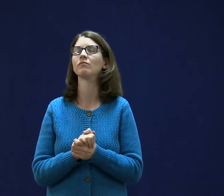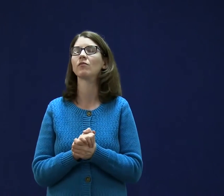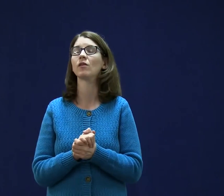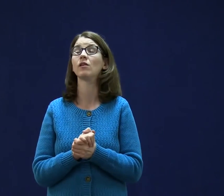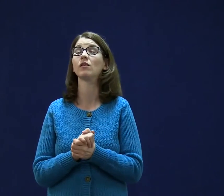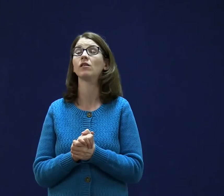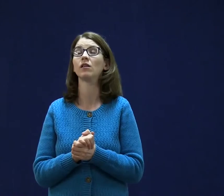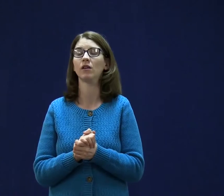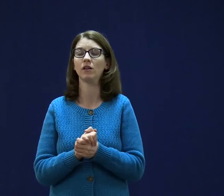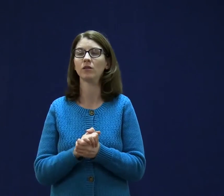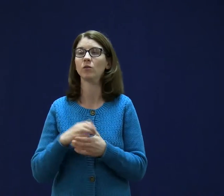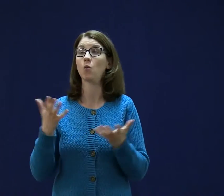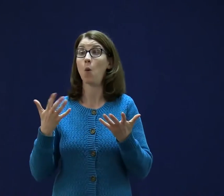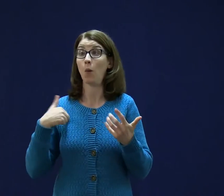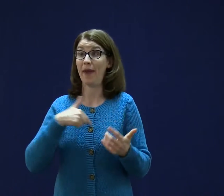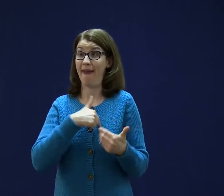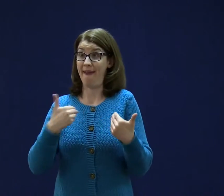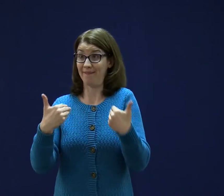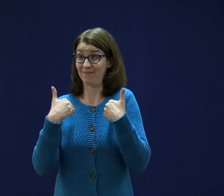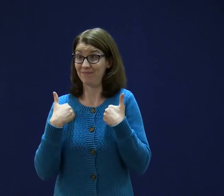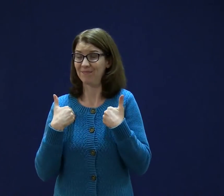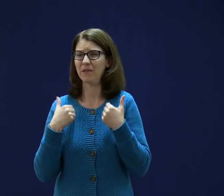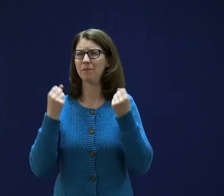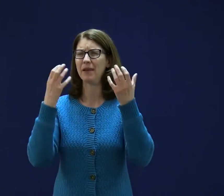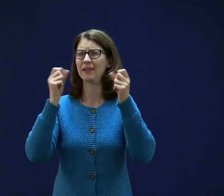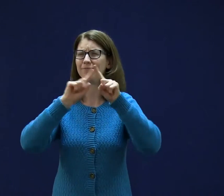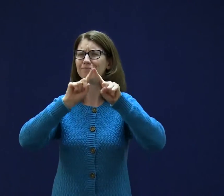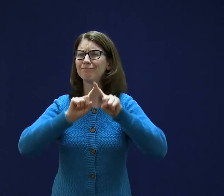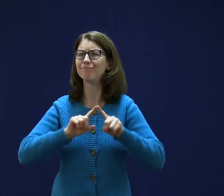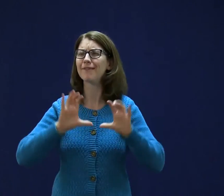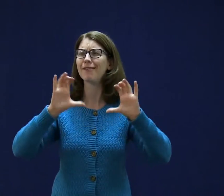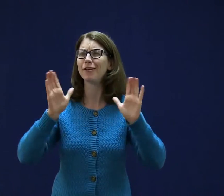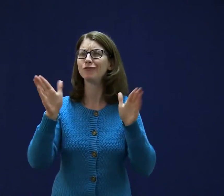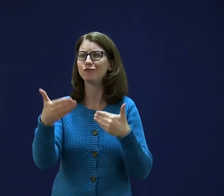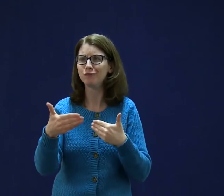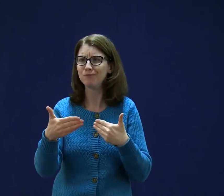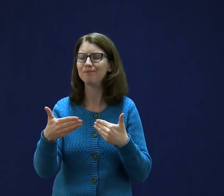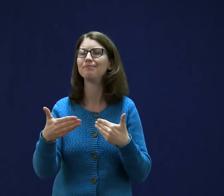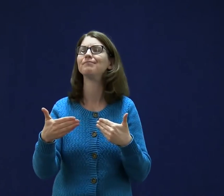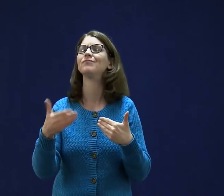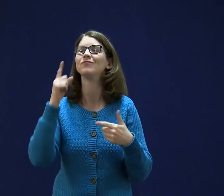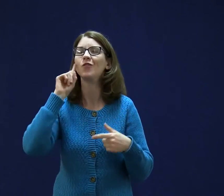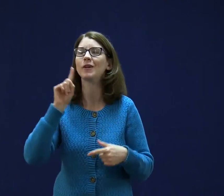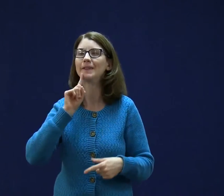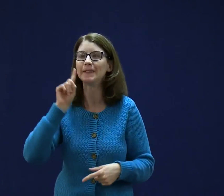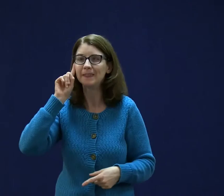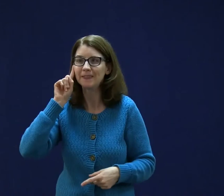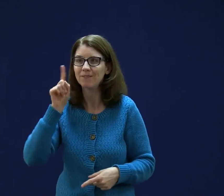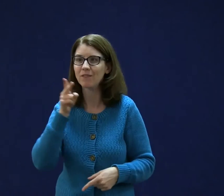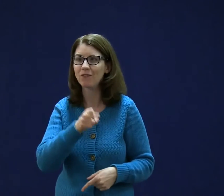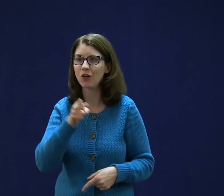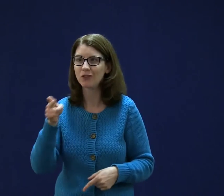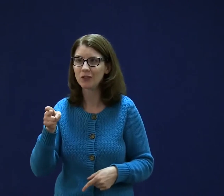We have fabulous services that we provide for our students, as well as top-notch staff.